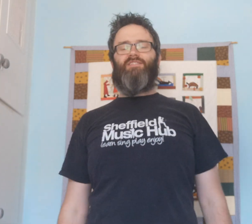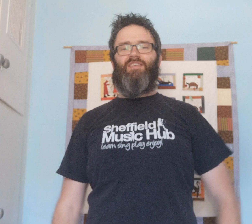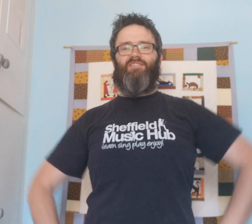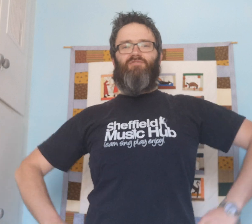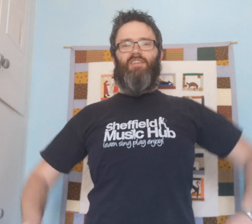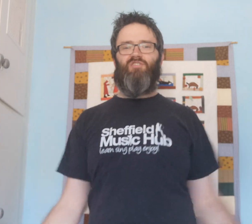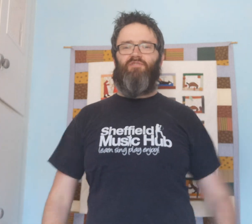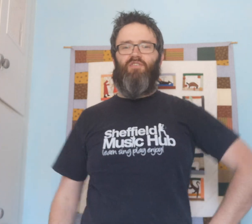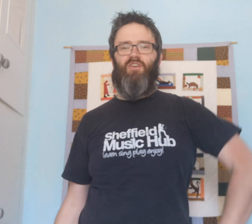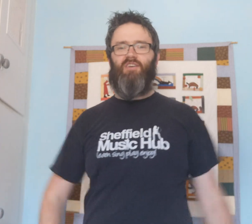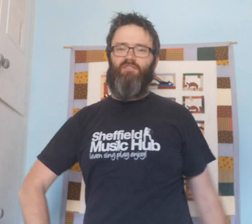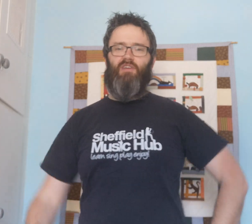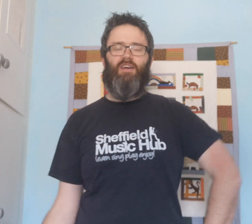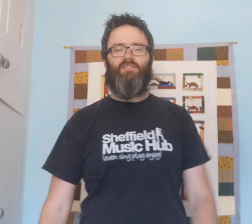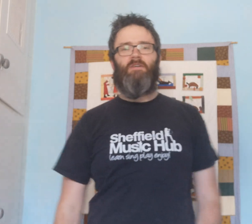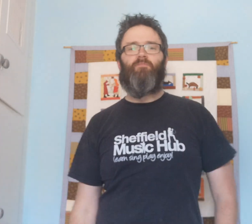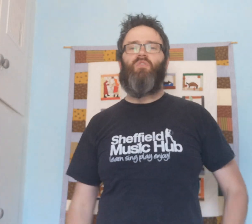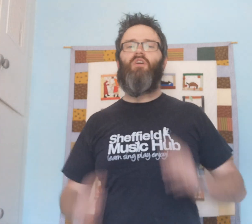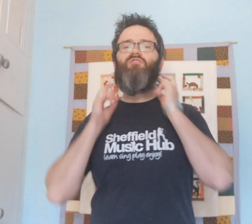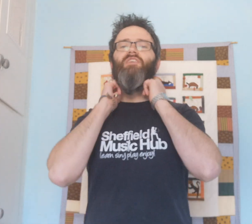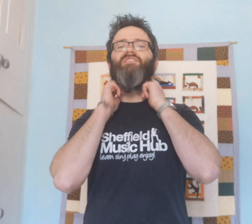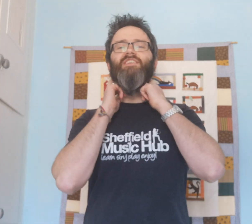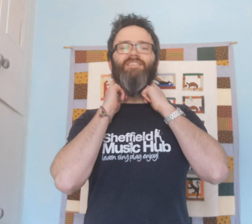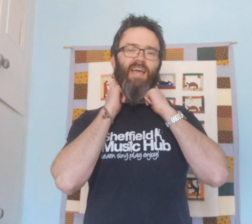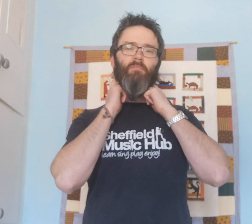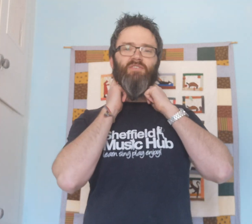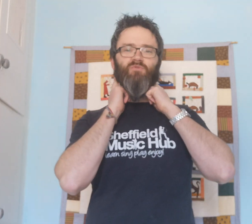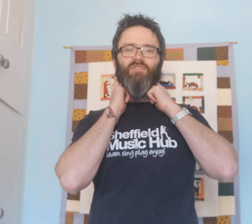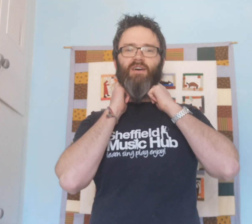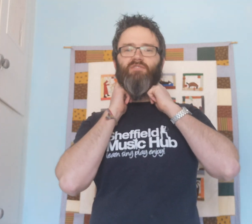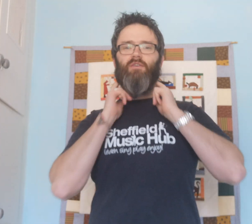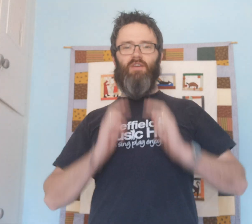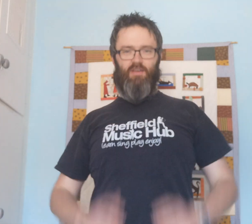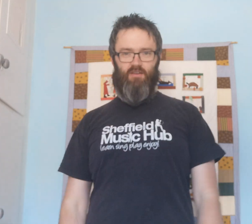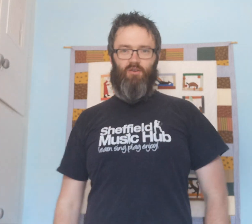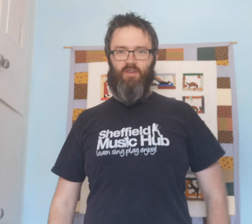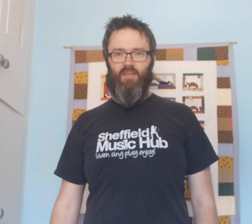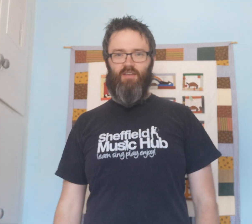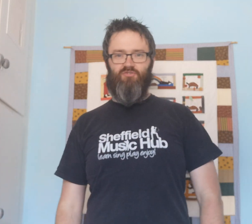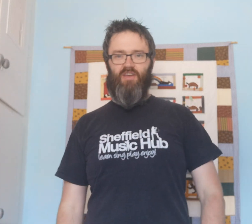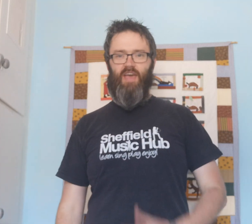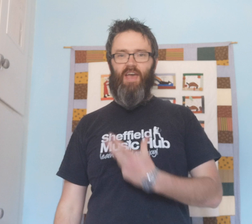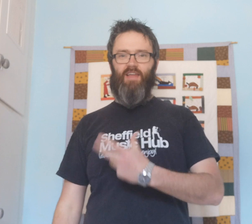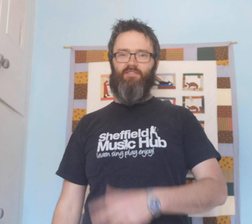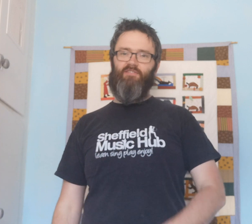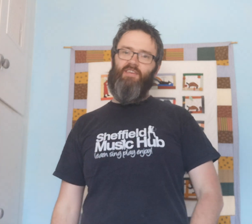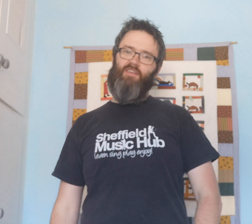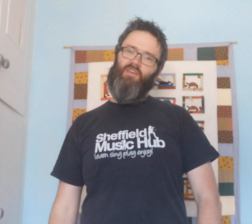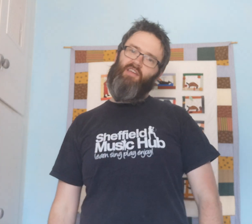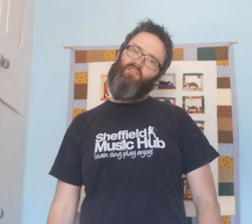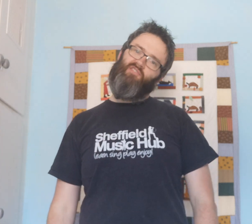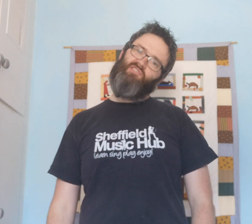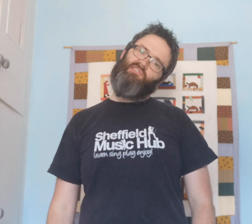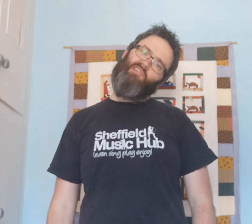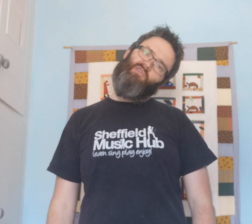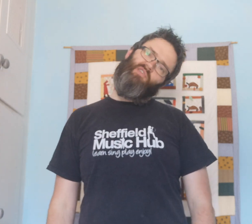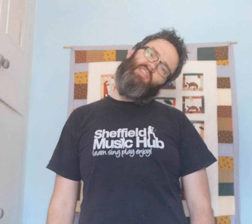That's great. That should feel nice and relaxed. I'm going to stretch these neck muscles now. So looking straight ahead, just take your head over slowly that